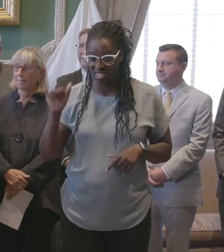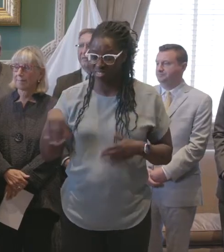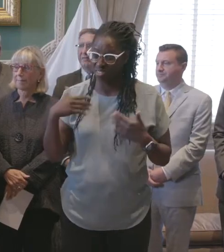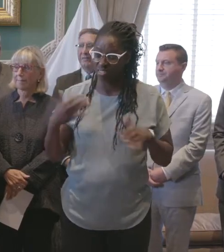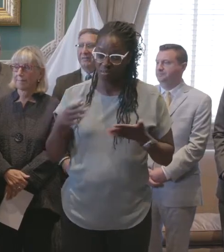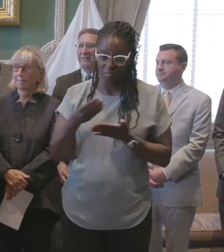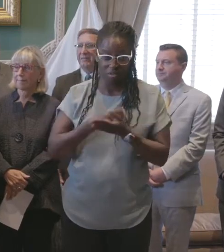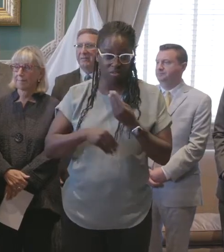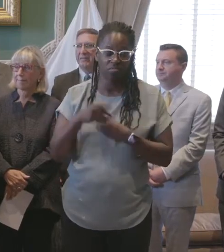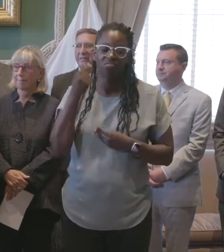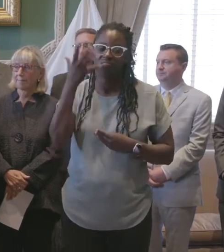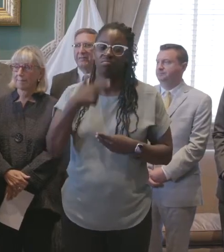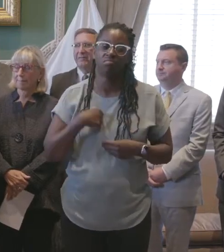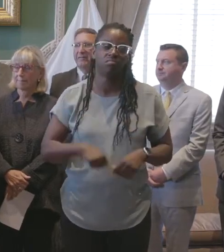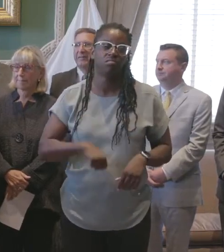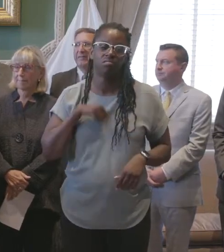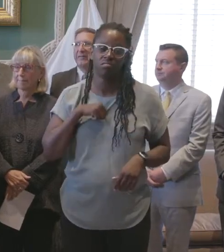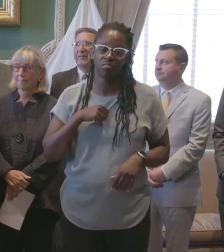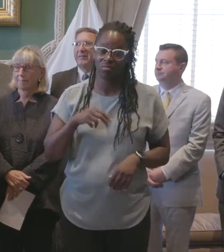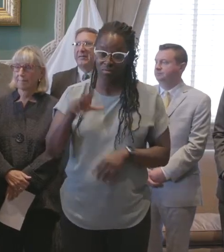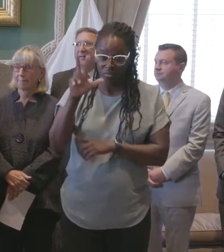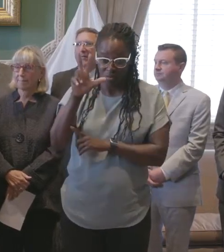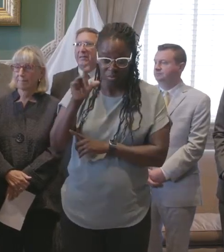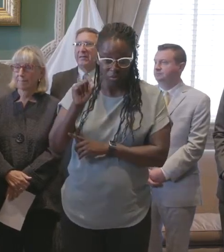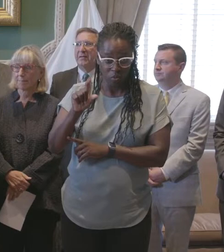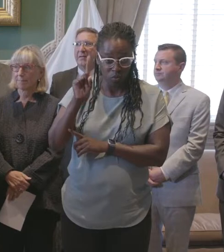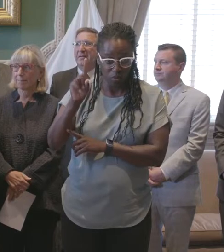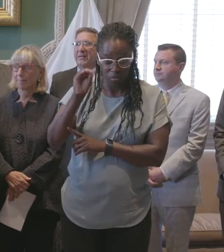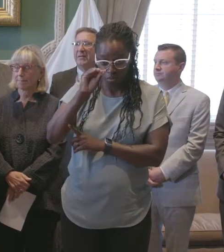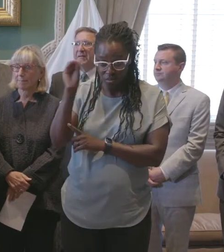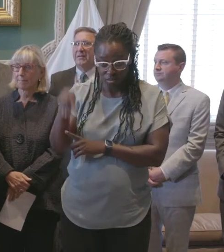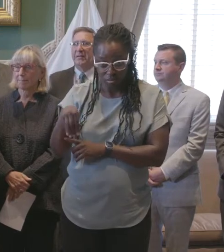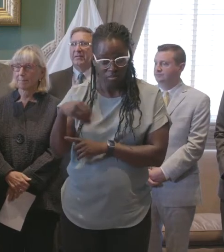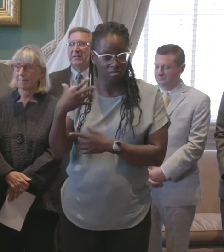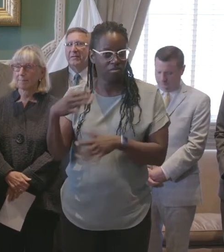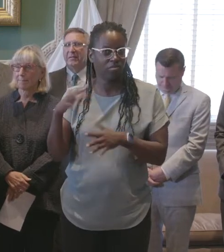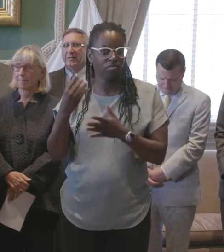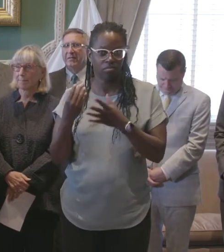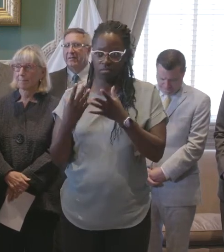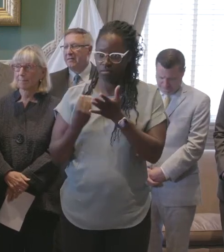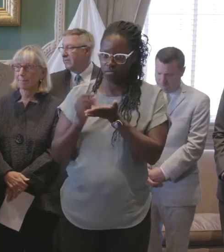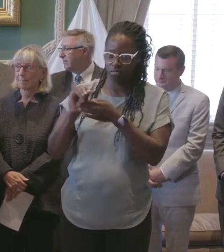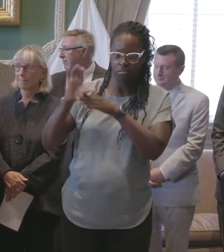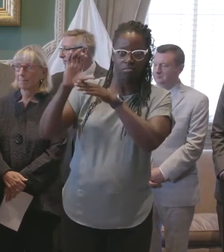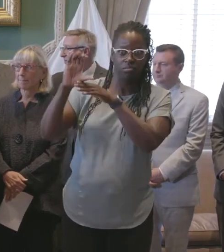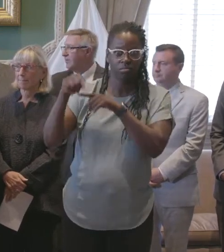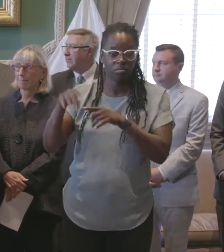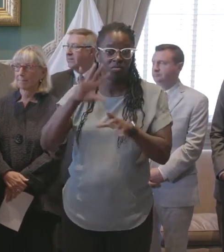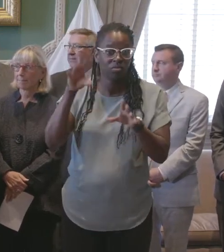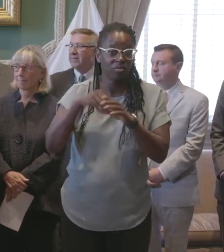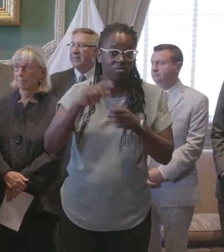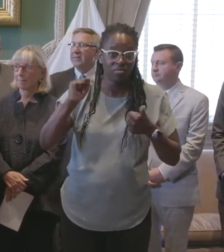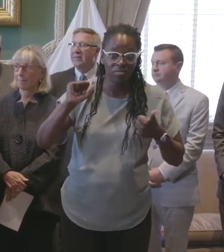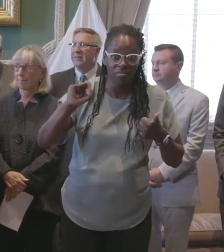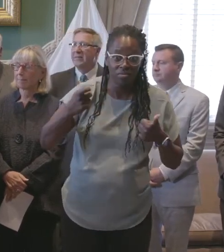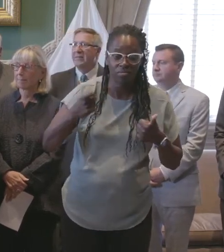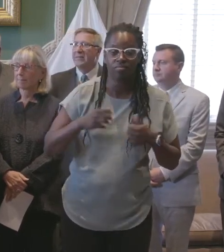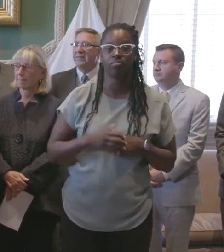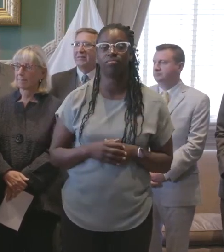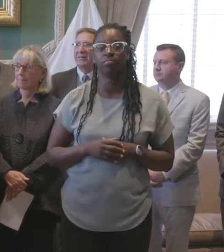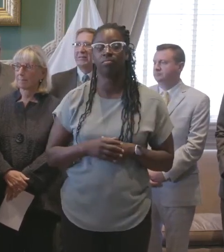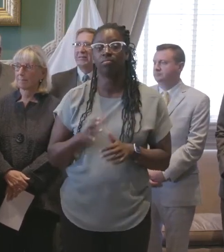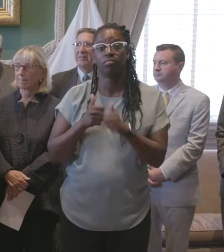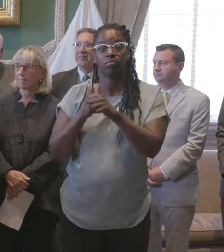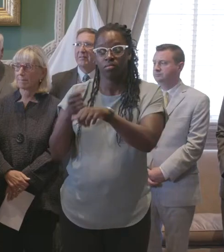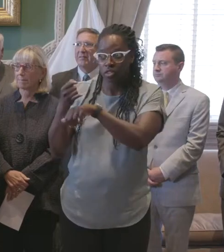the 3.1% growth in spending in FY25, which includes the surtax spending, falls in line with current rates of inflation, a goal we